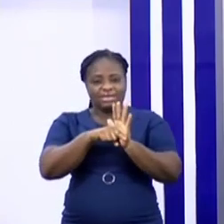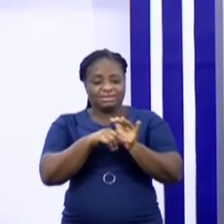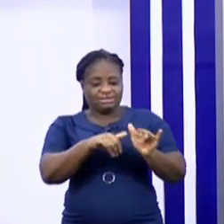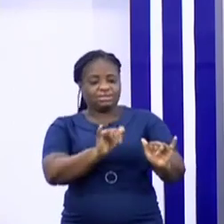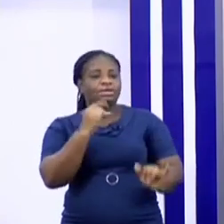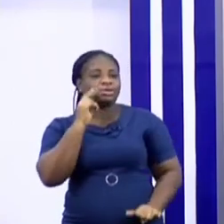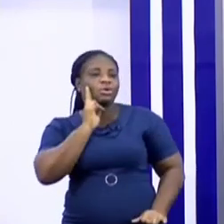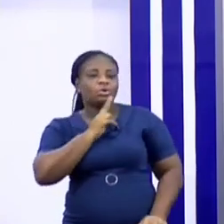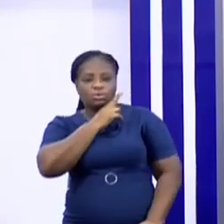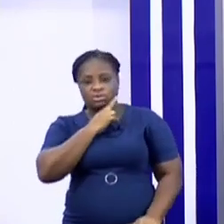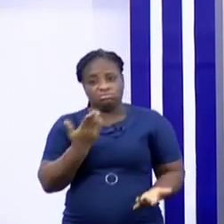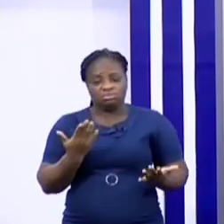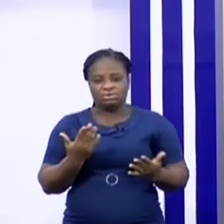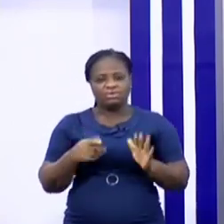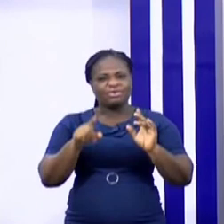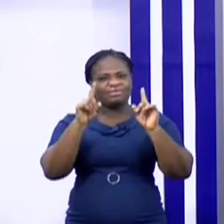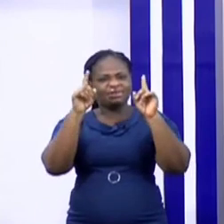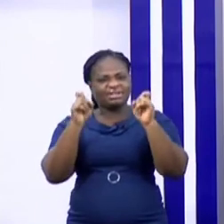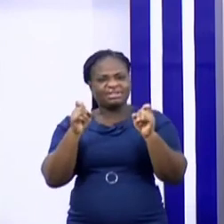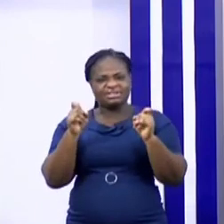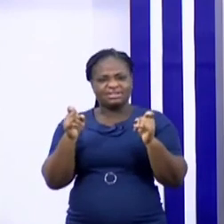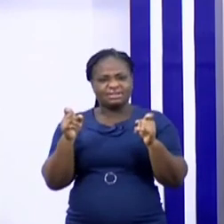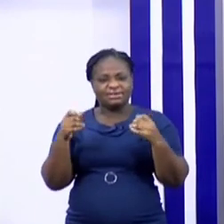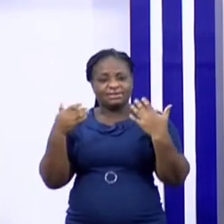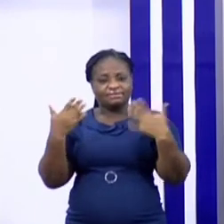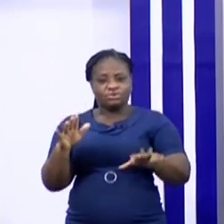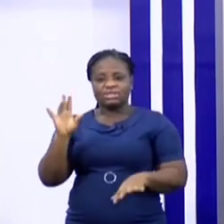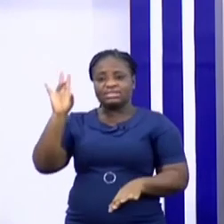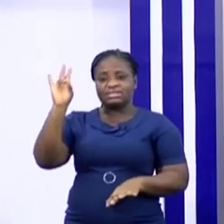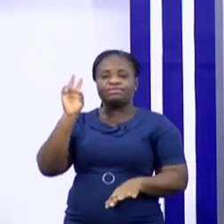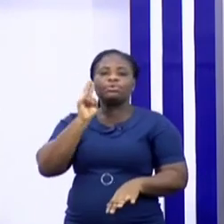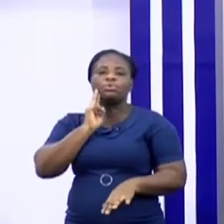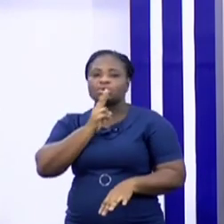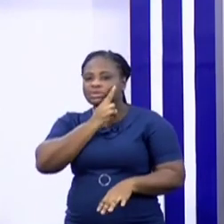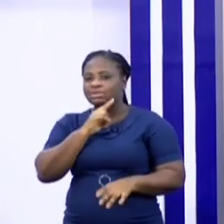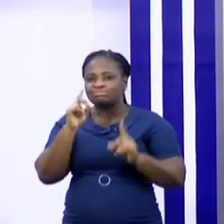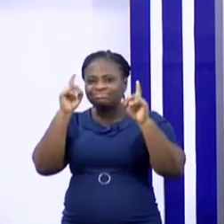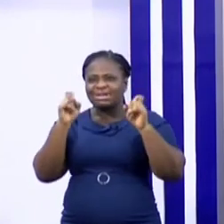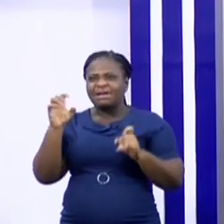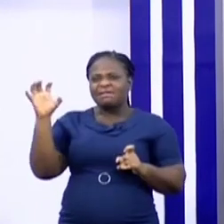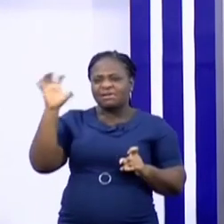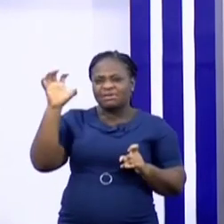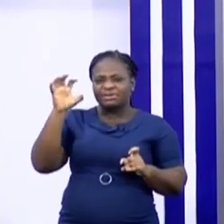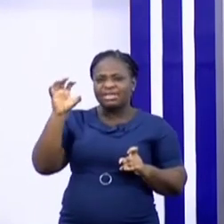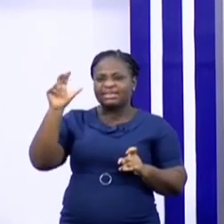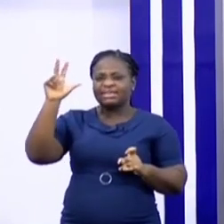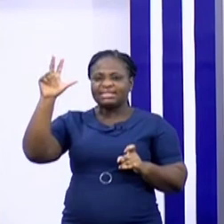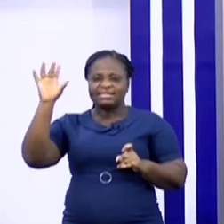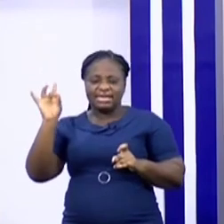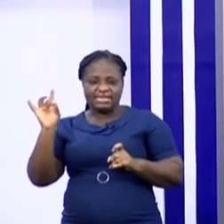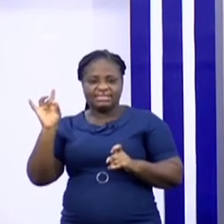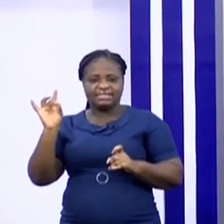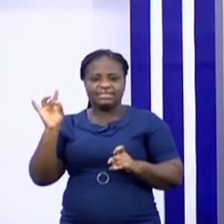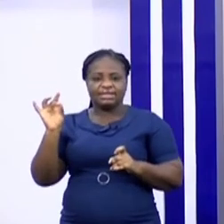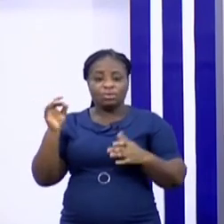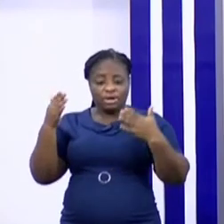hotels. We so far completed 7 hotels. We've done tests for 538 of them. And